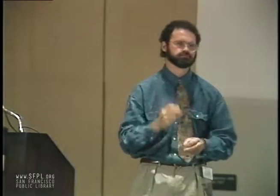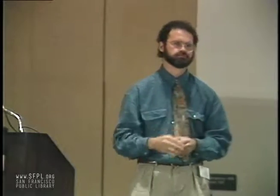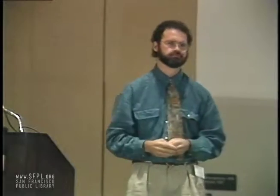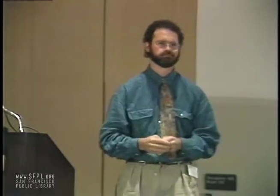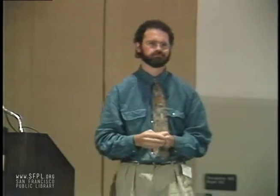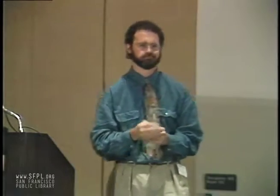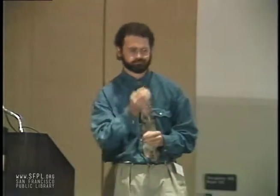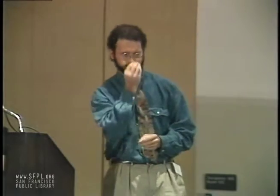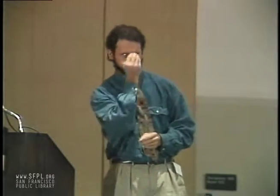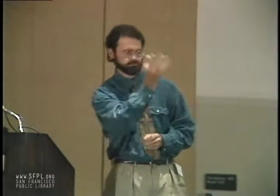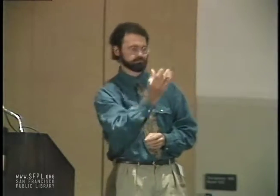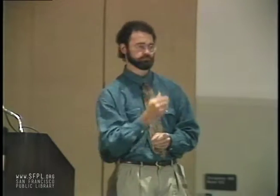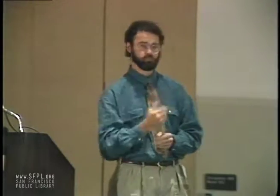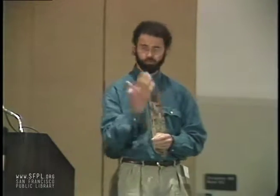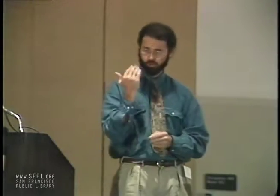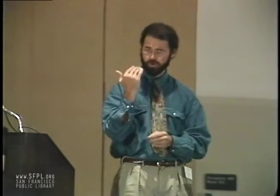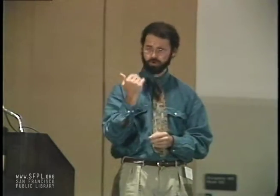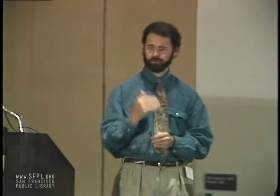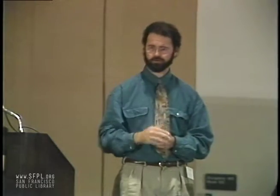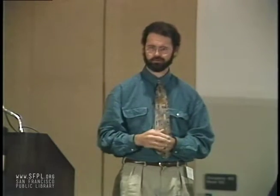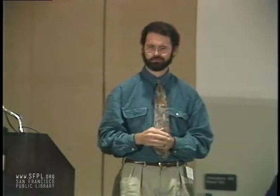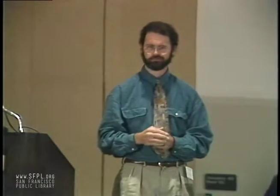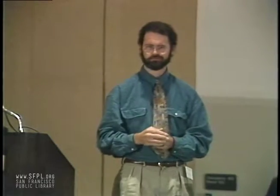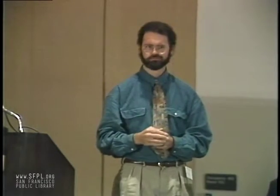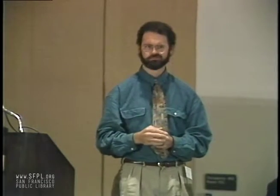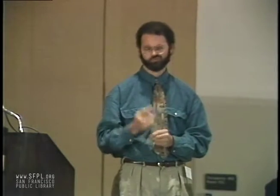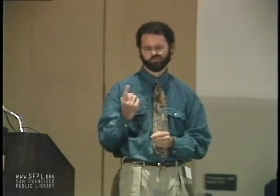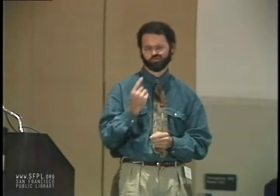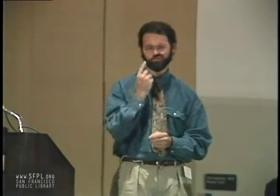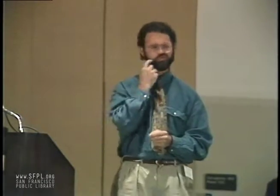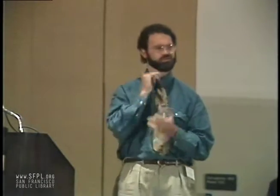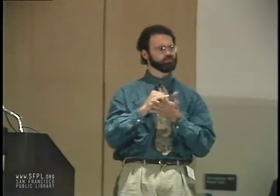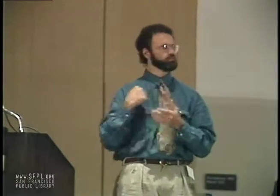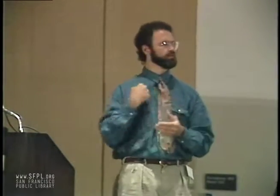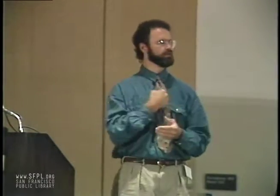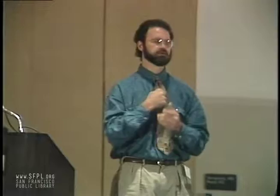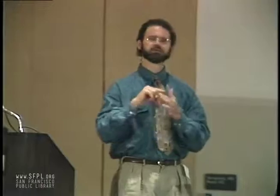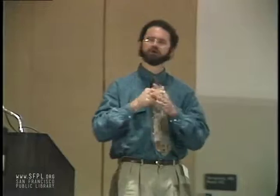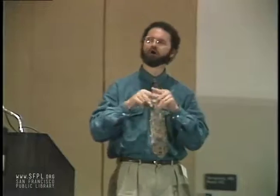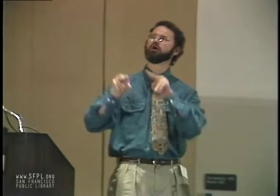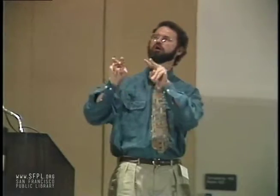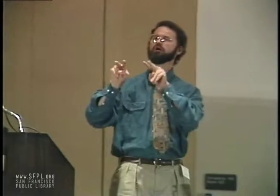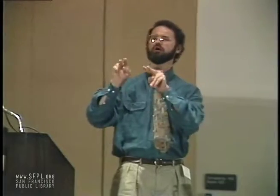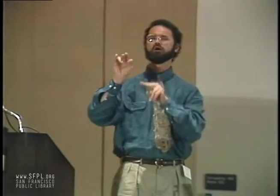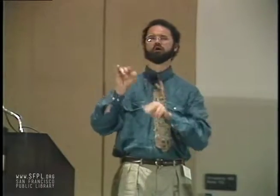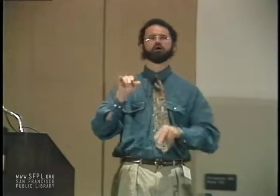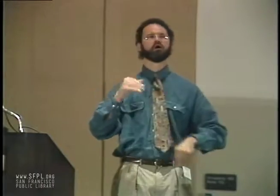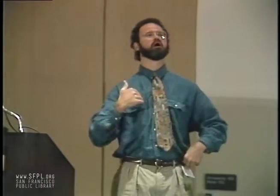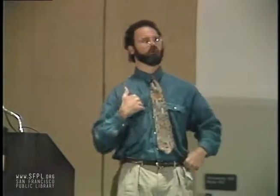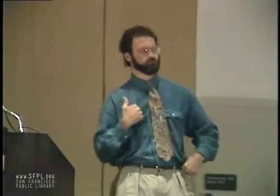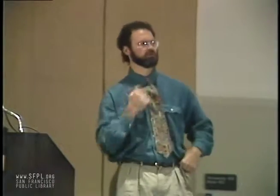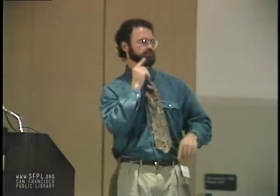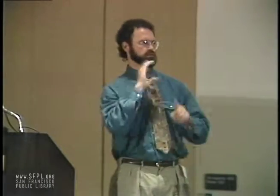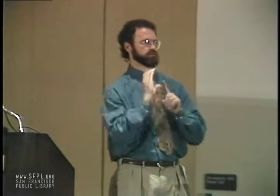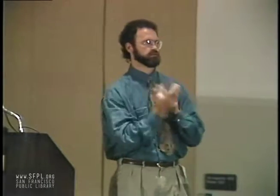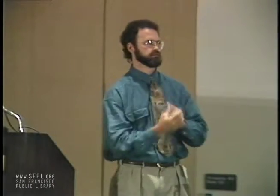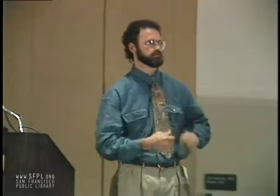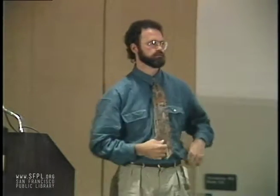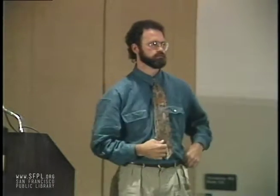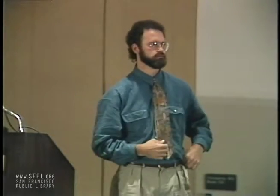It's very difficult to tell you, define exactly what is American deaf culture. We're just now